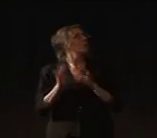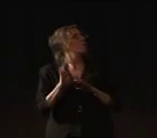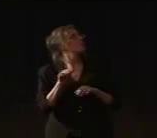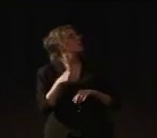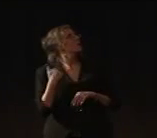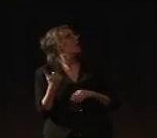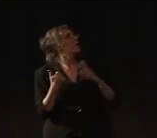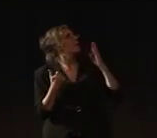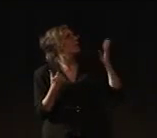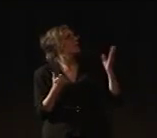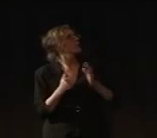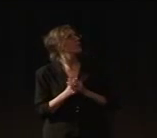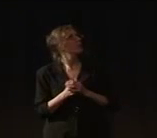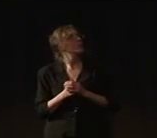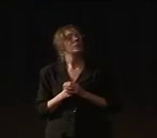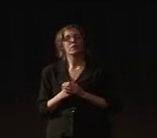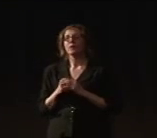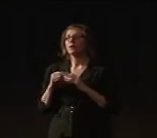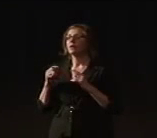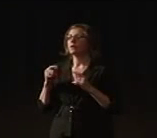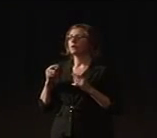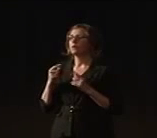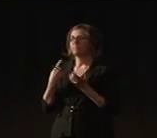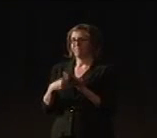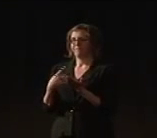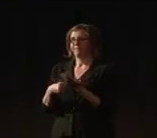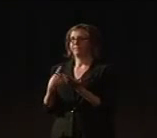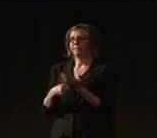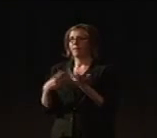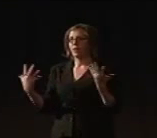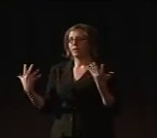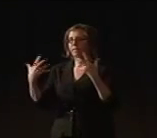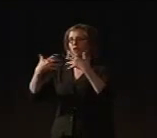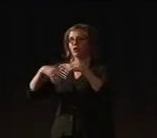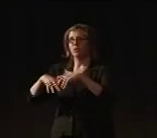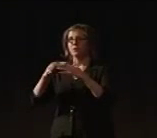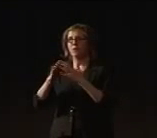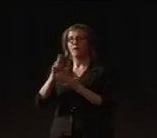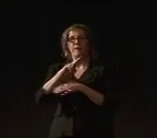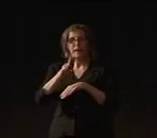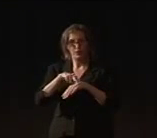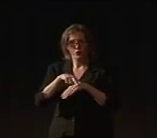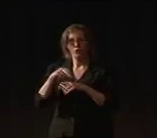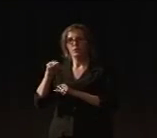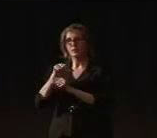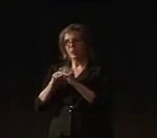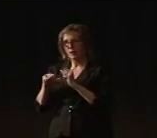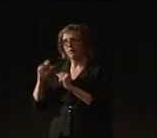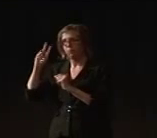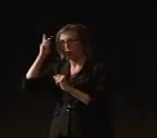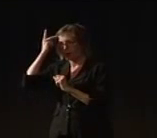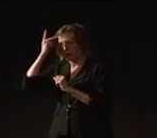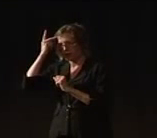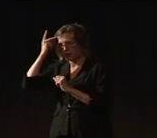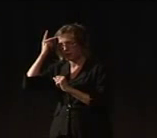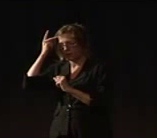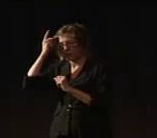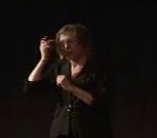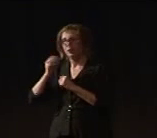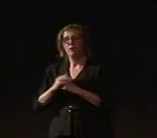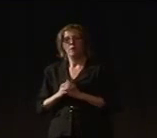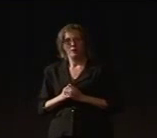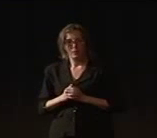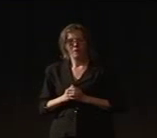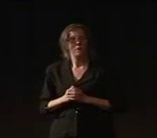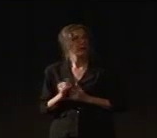is the convergence of natural science, art, and politics in the two meanings of aesthetics, on a